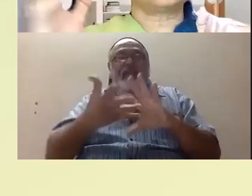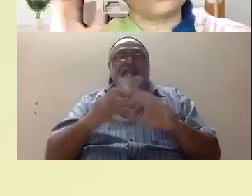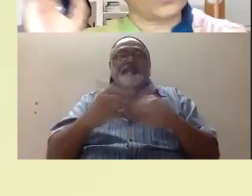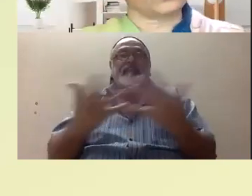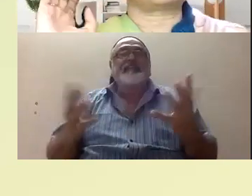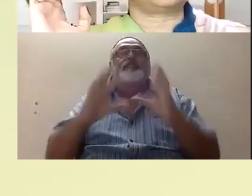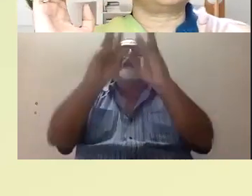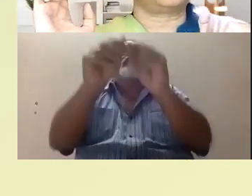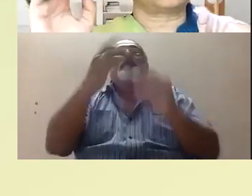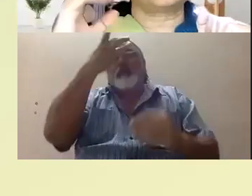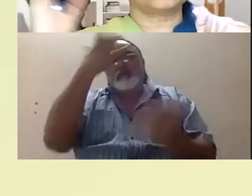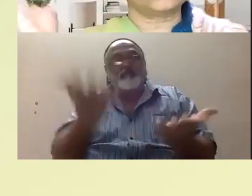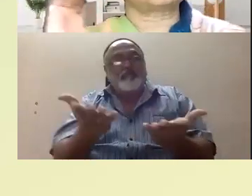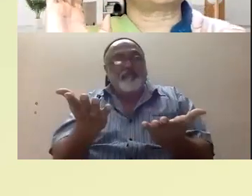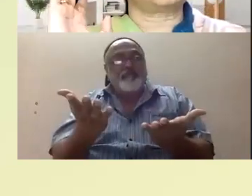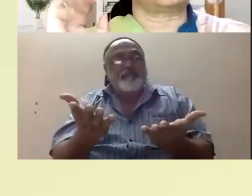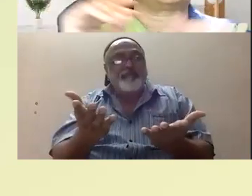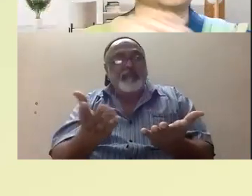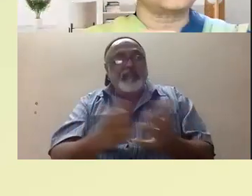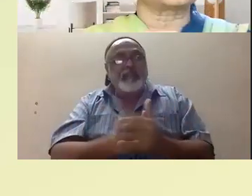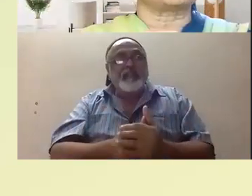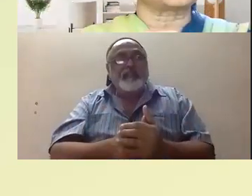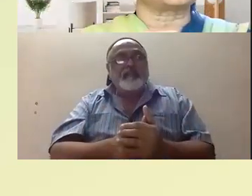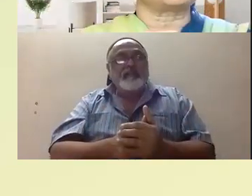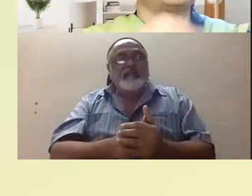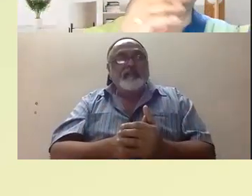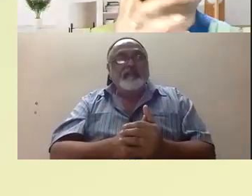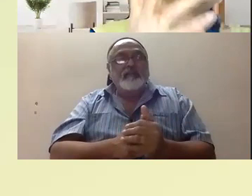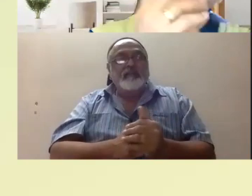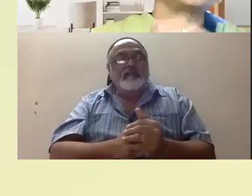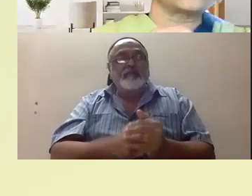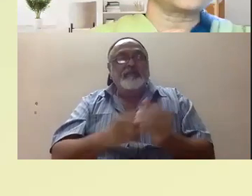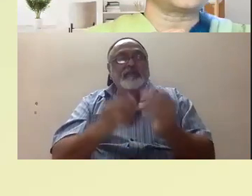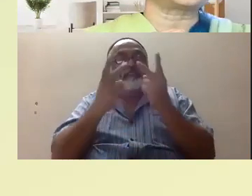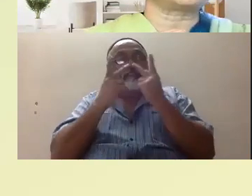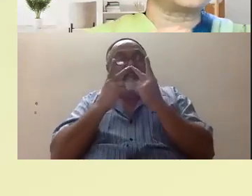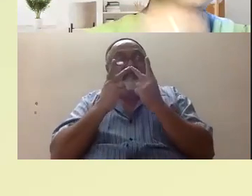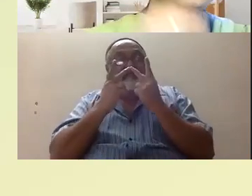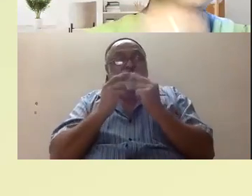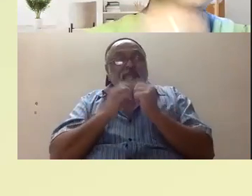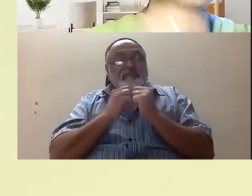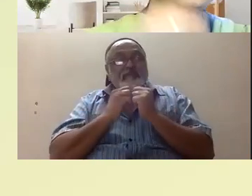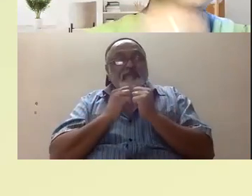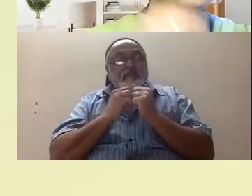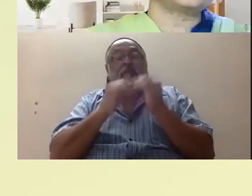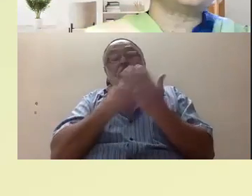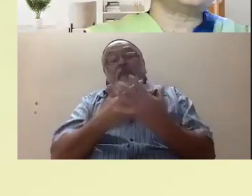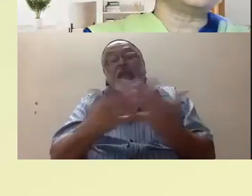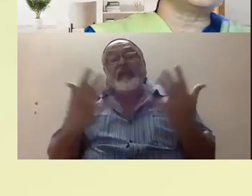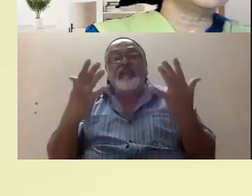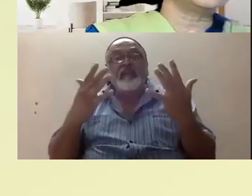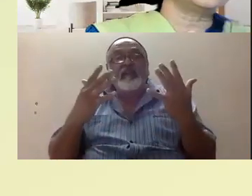They also say, okay, let me take this and, you know, take it as a business problem. But most of the social entrepreneurs look